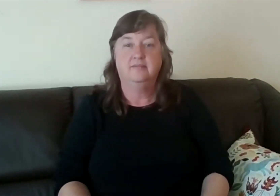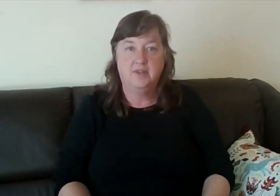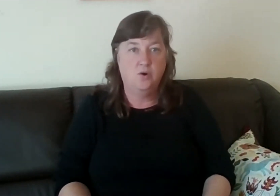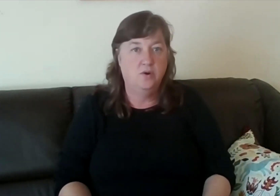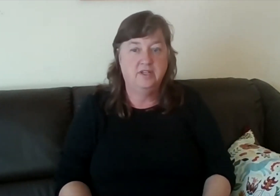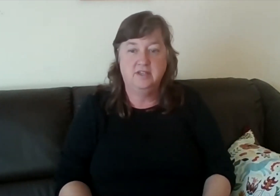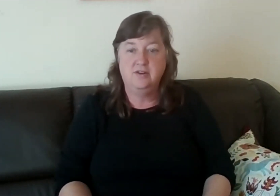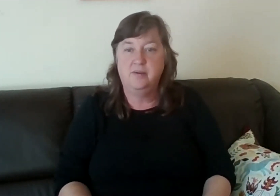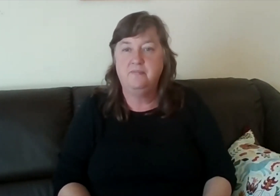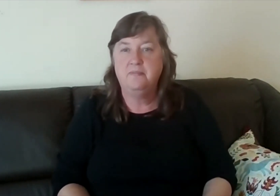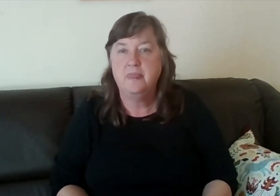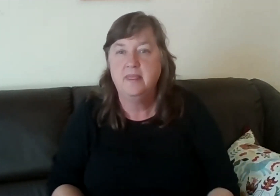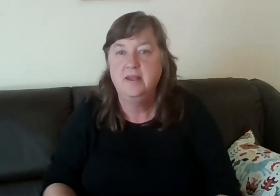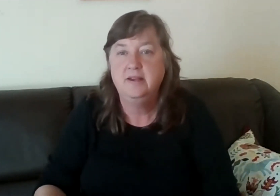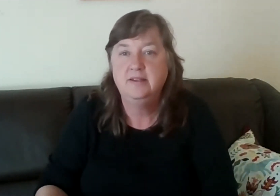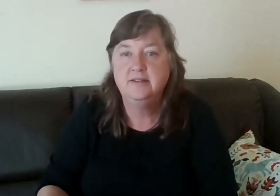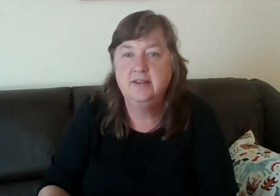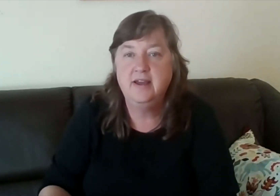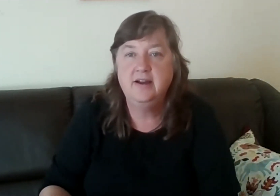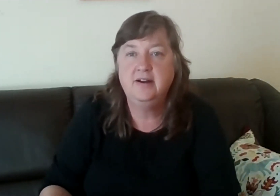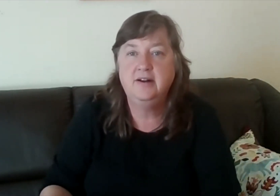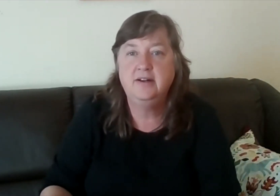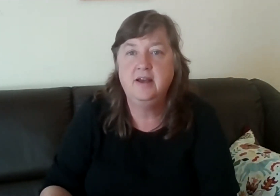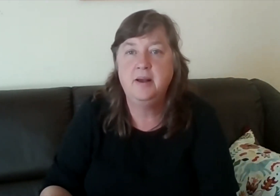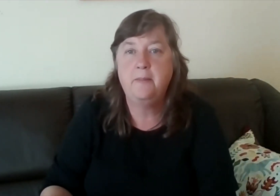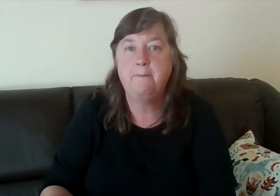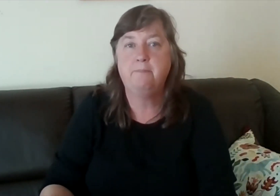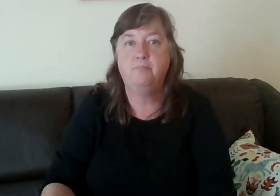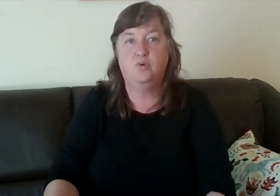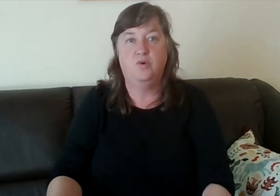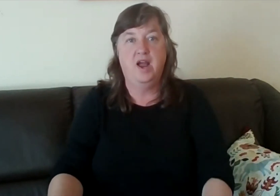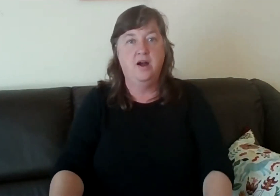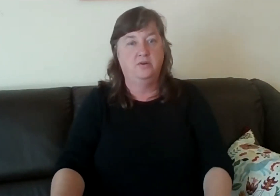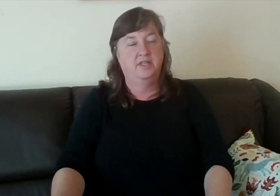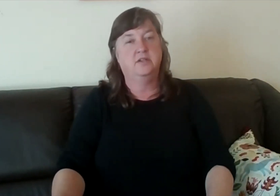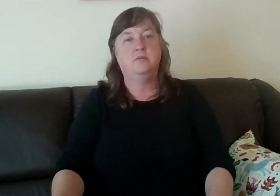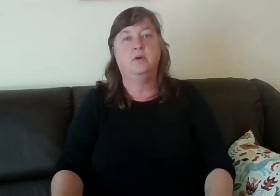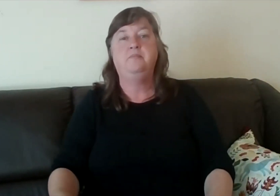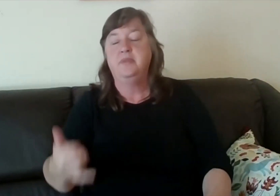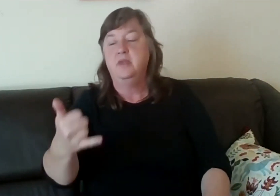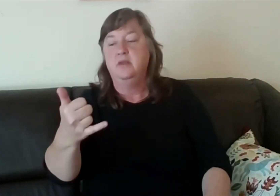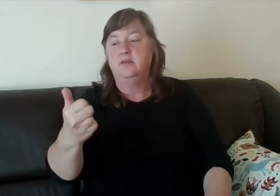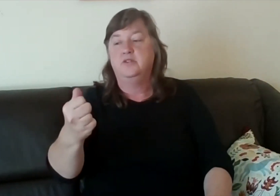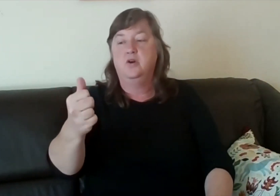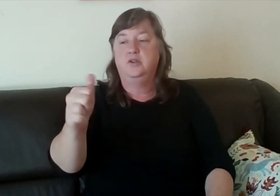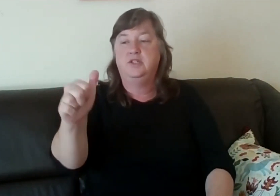The whole continuum. Scared, proud. That's a good one. So